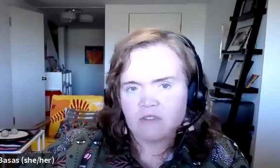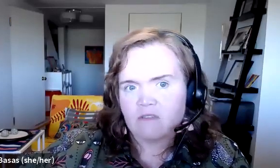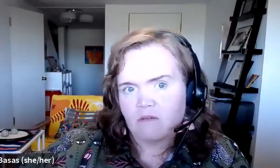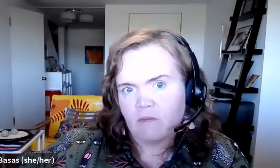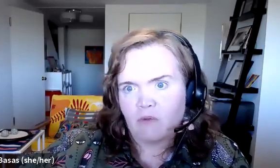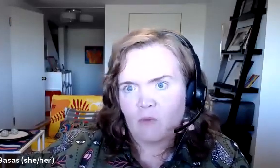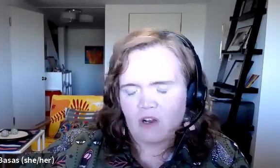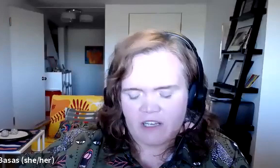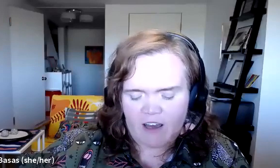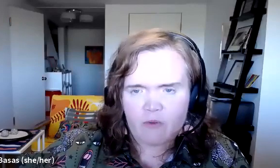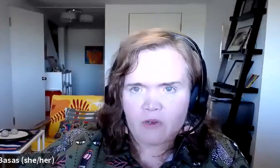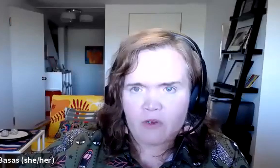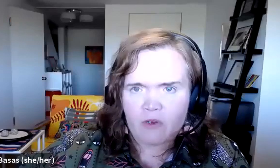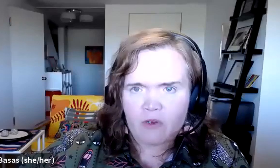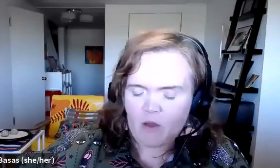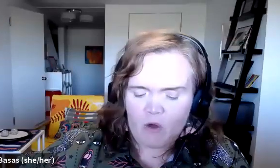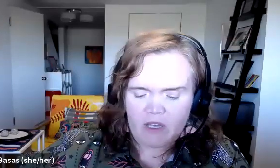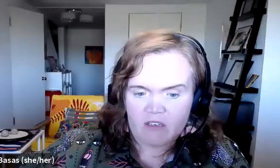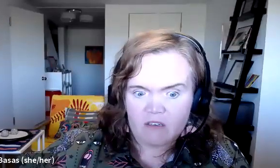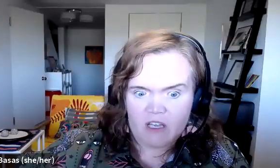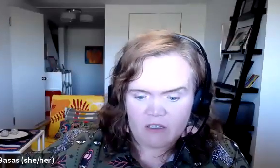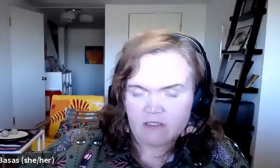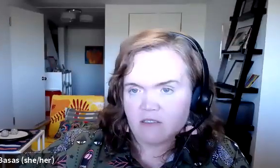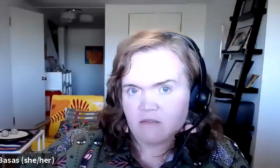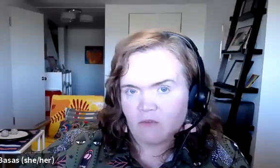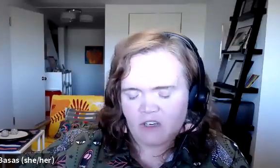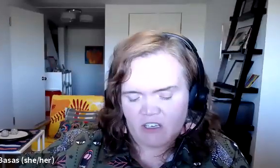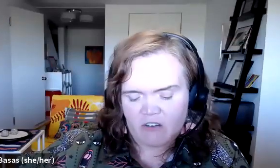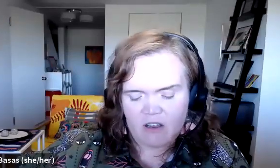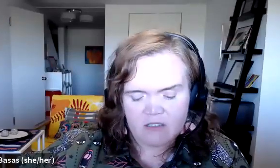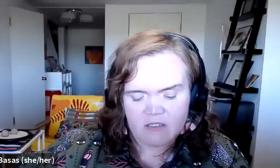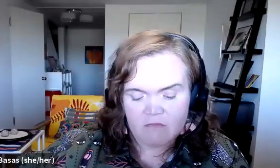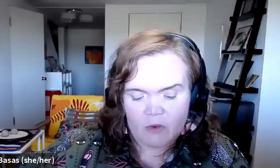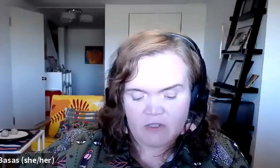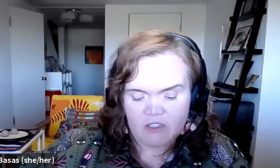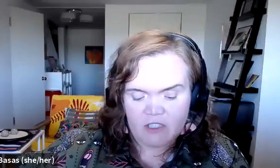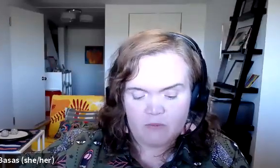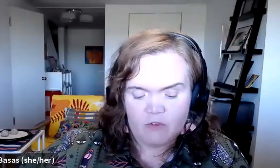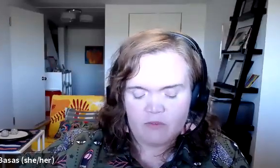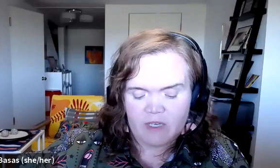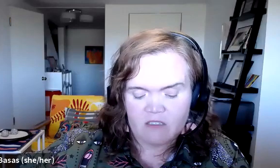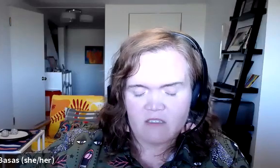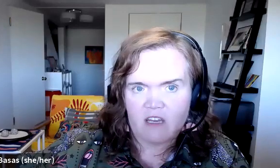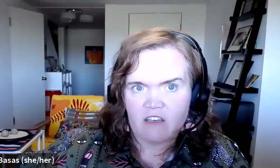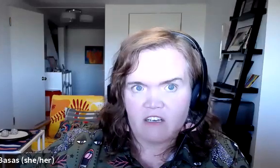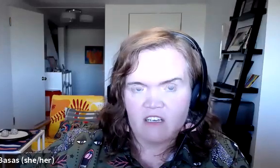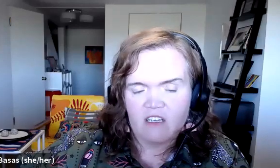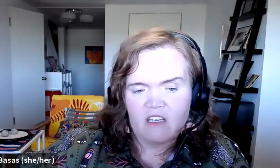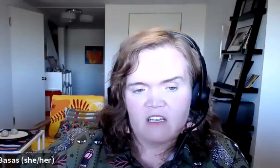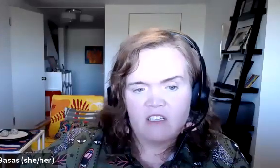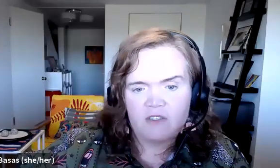least holds people more accountable in that moment and working across coalition and movements